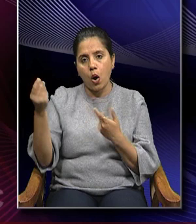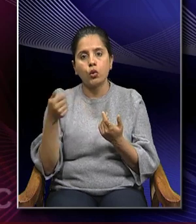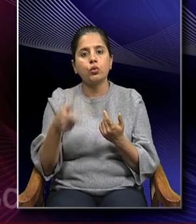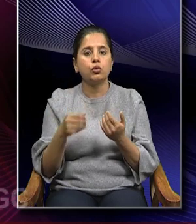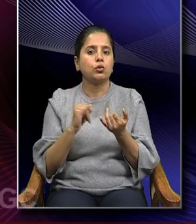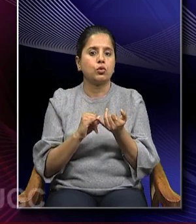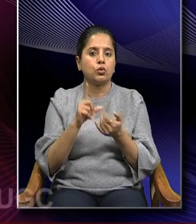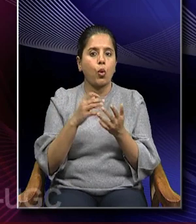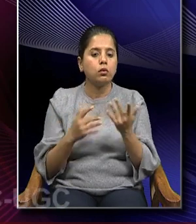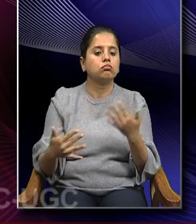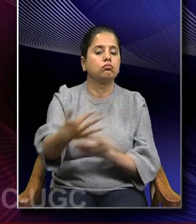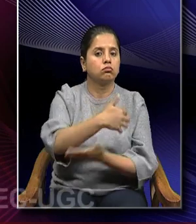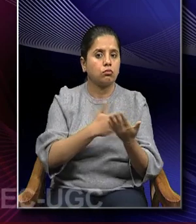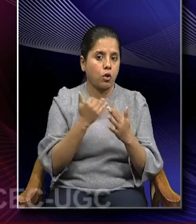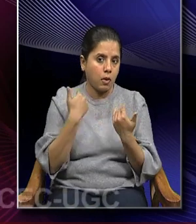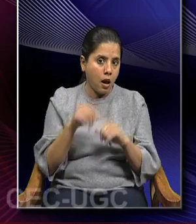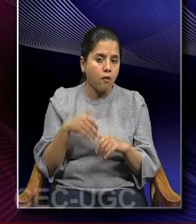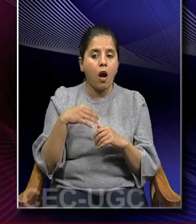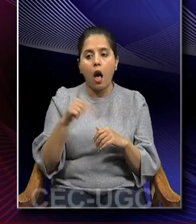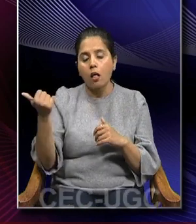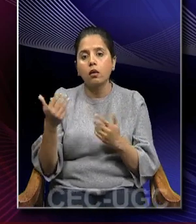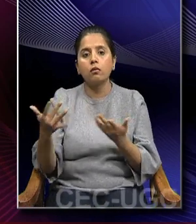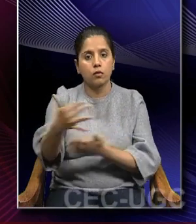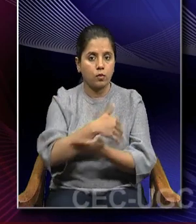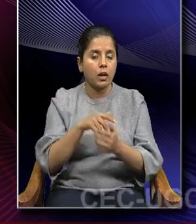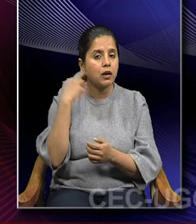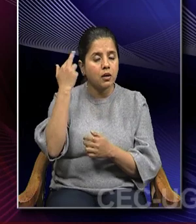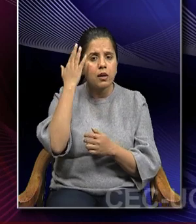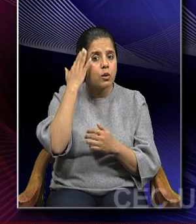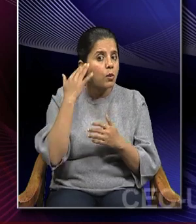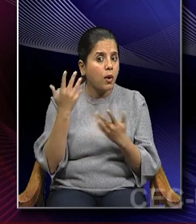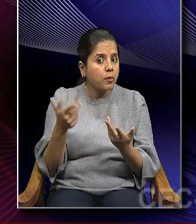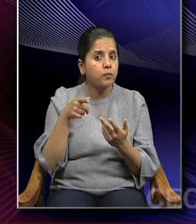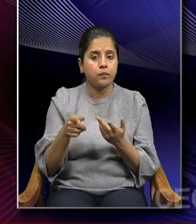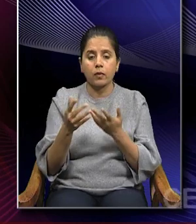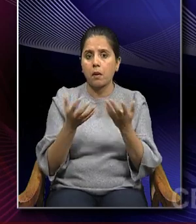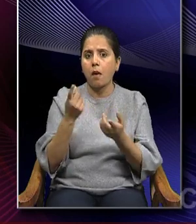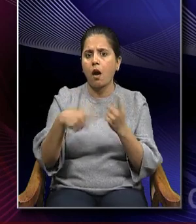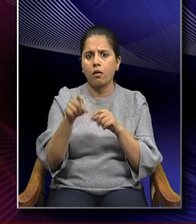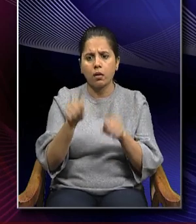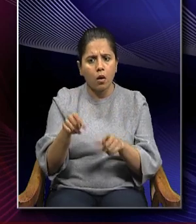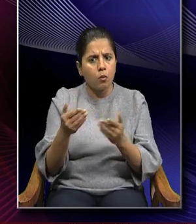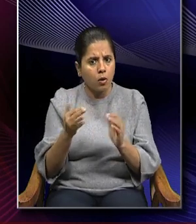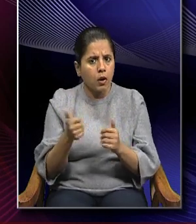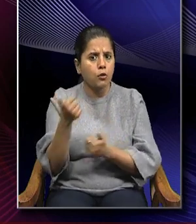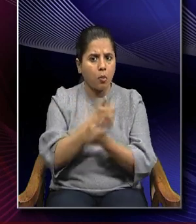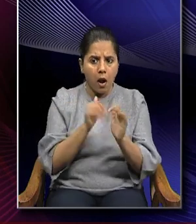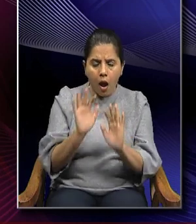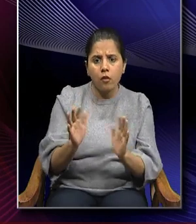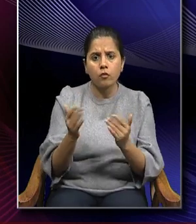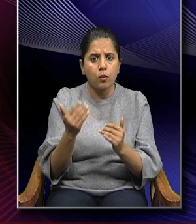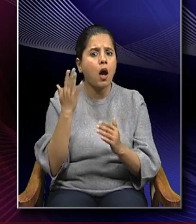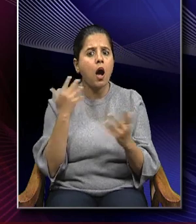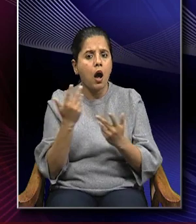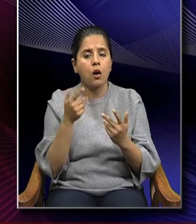sourcing. We can go for having external sources. The reason for why is the market forces can be there, competition can be there.